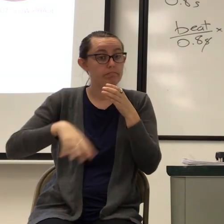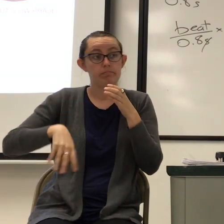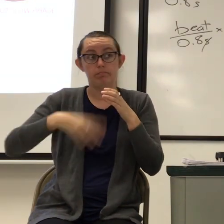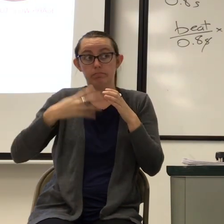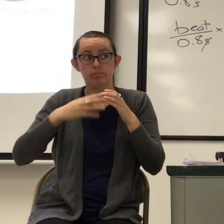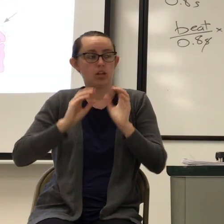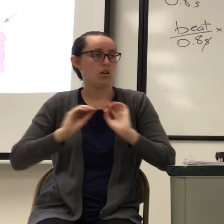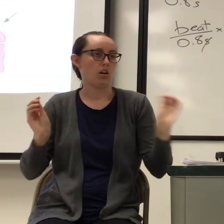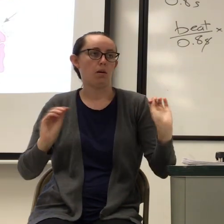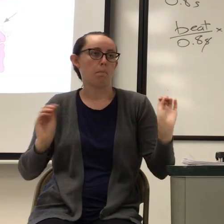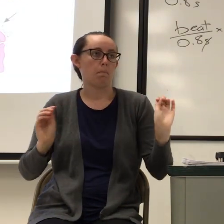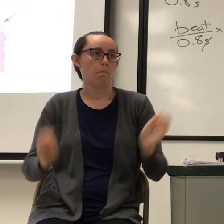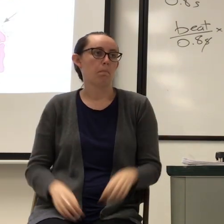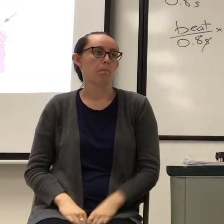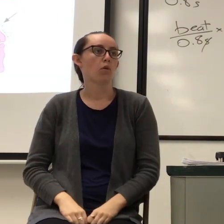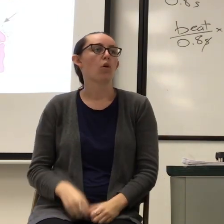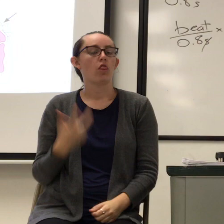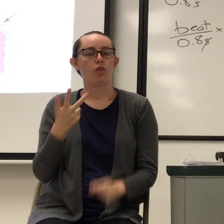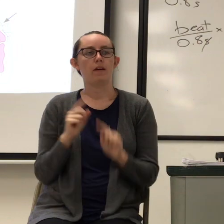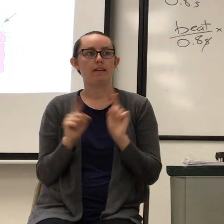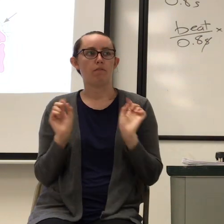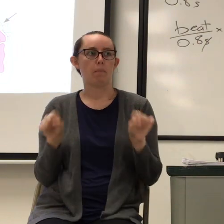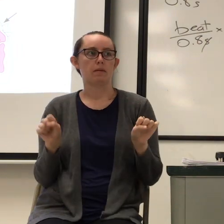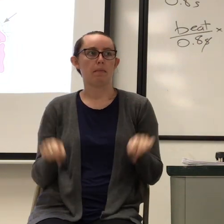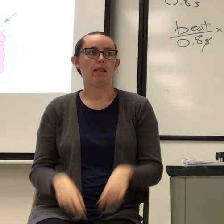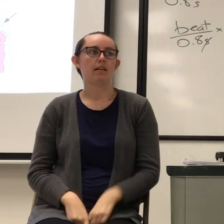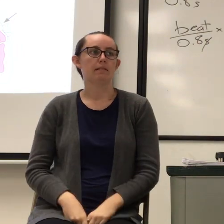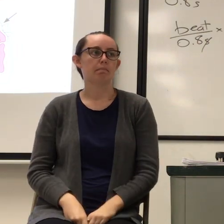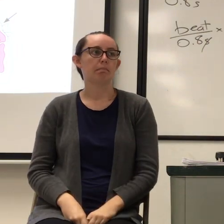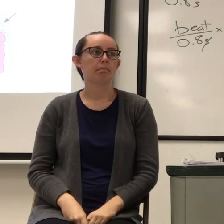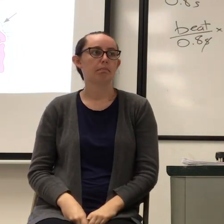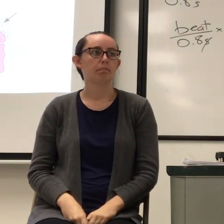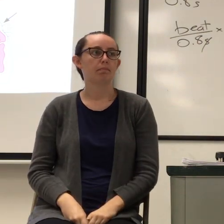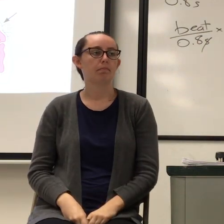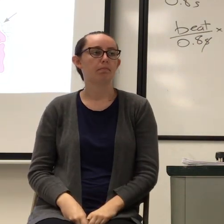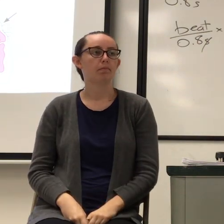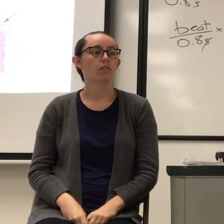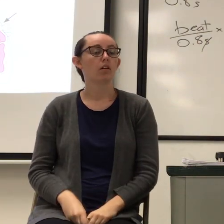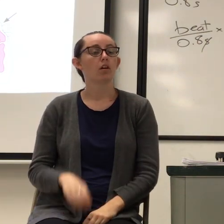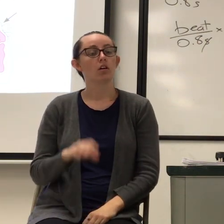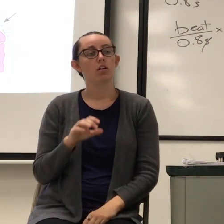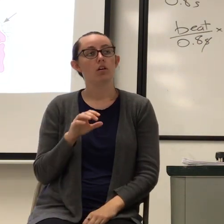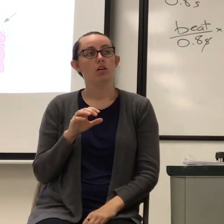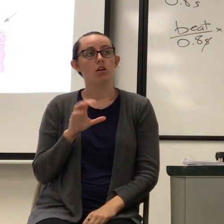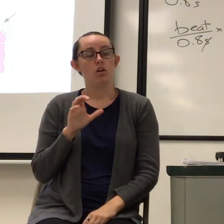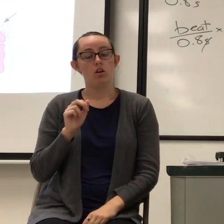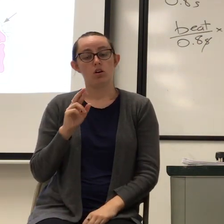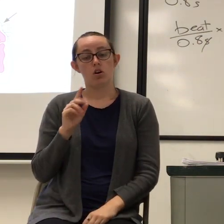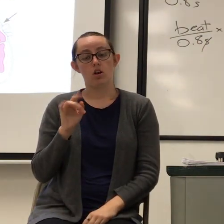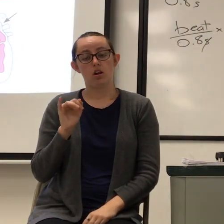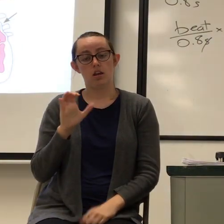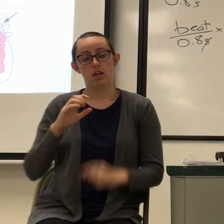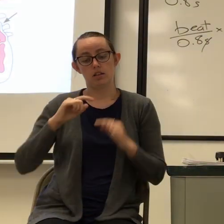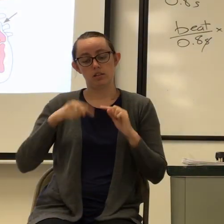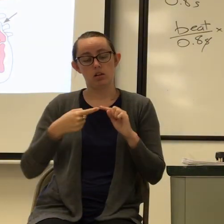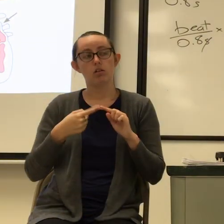three possibilities. So, how I go through the cardiac cycle is I use the